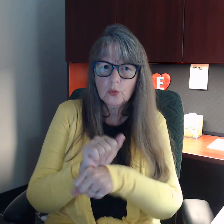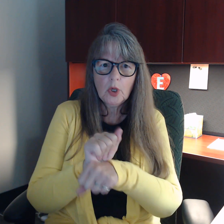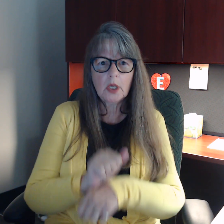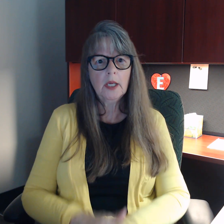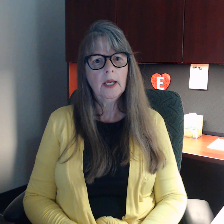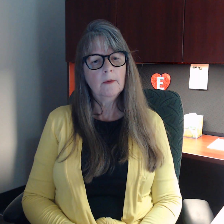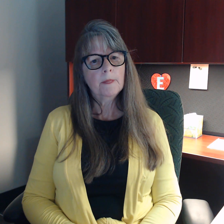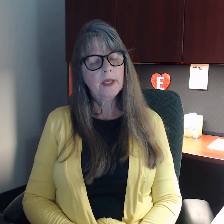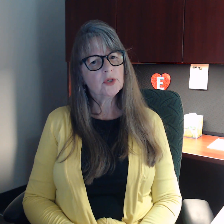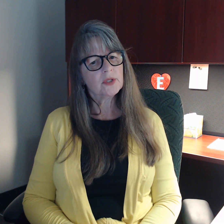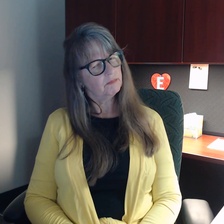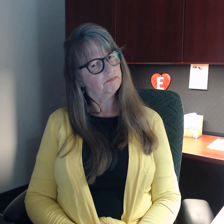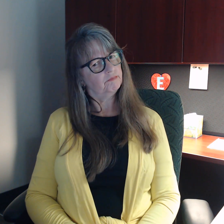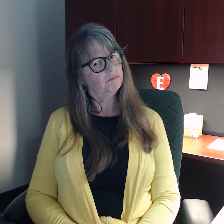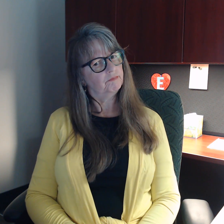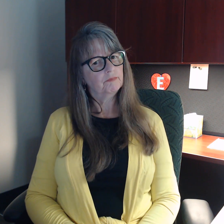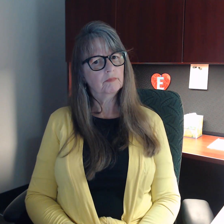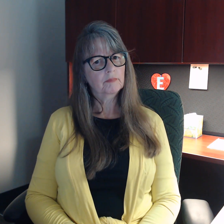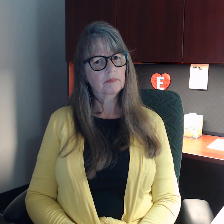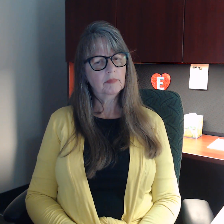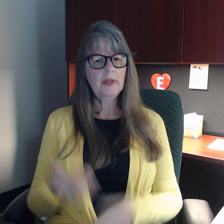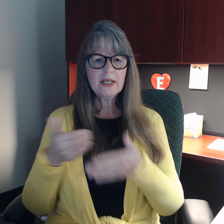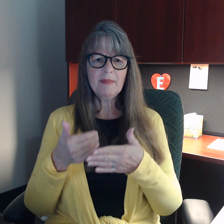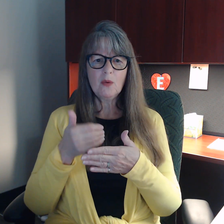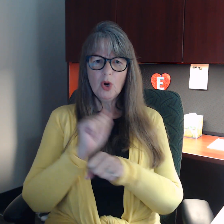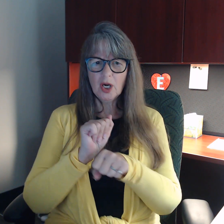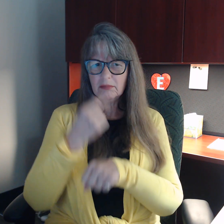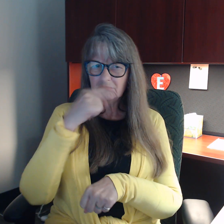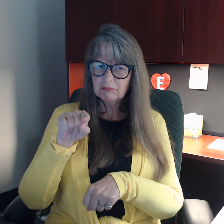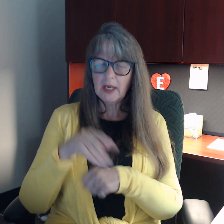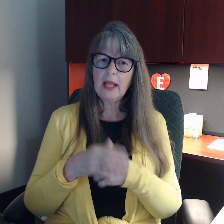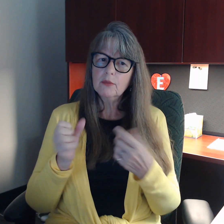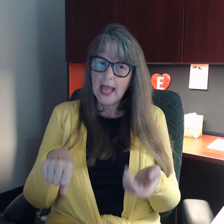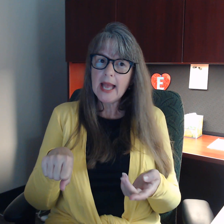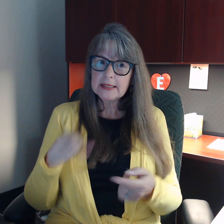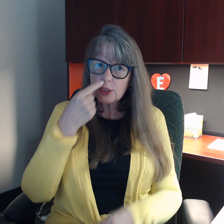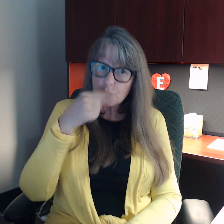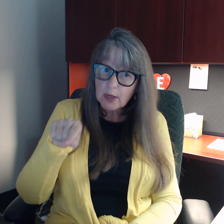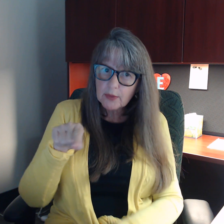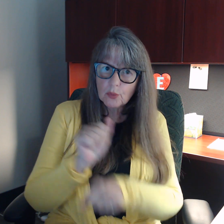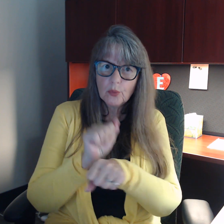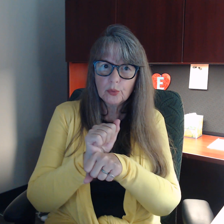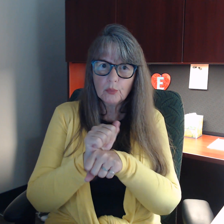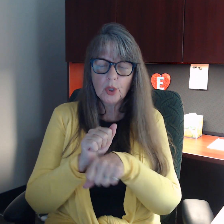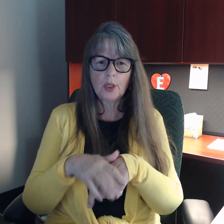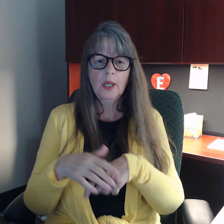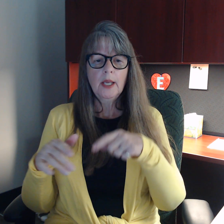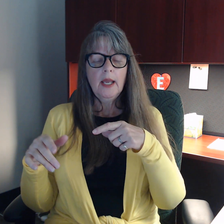work. And she said, next to my work? And I go, yes, it's just right around the corner, your work. And